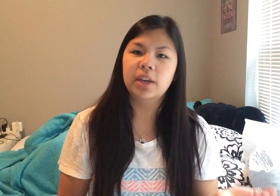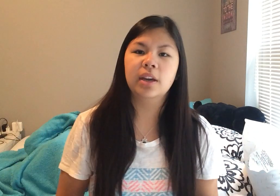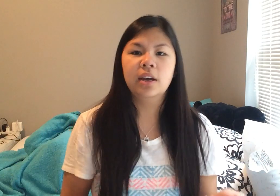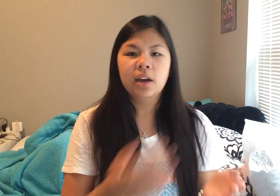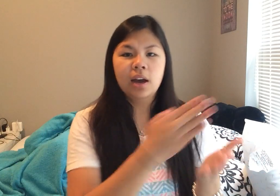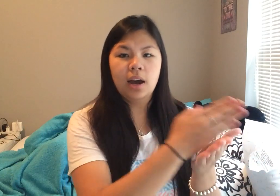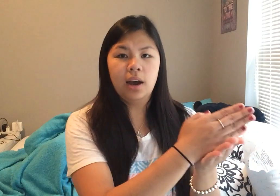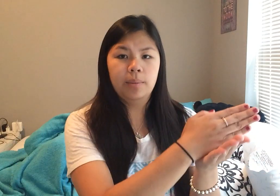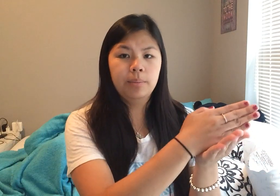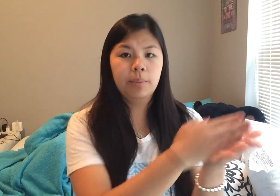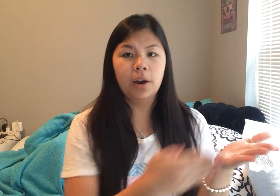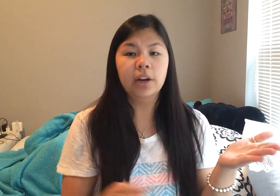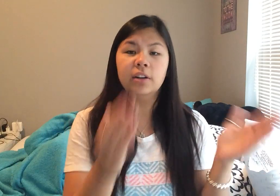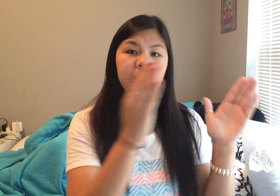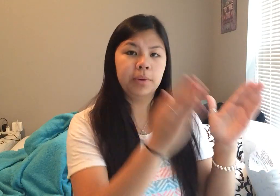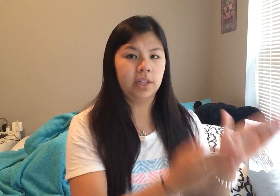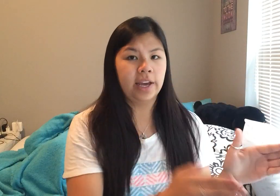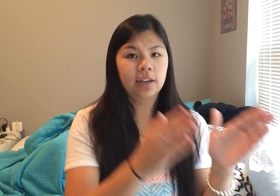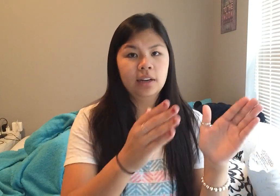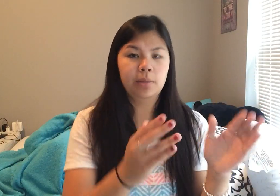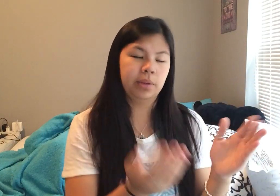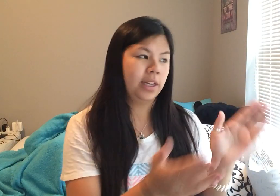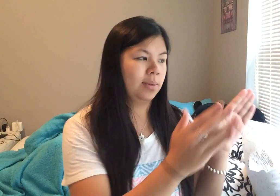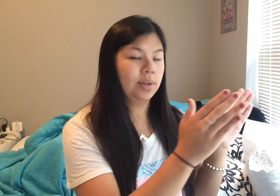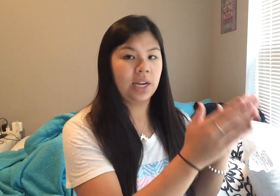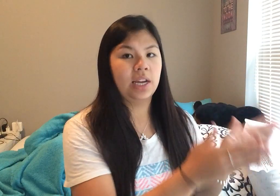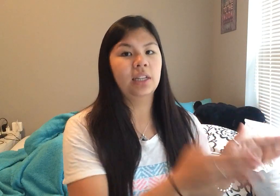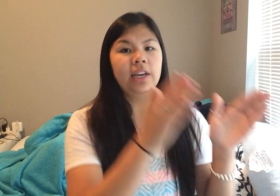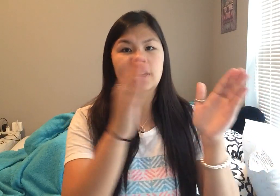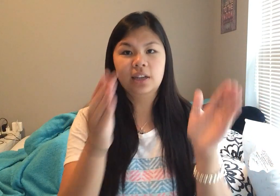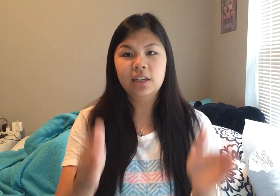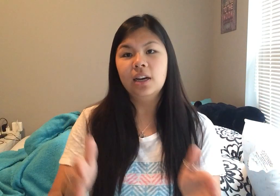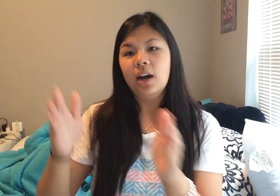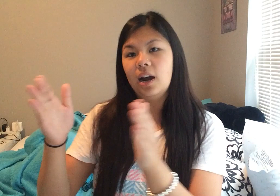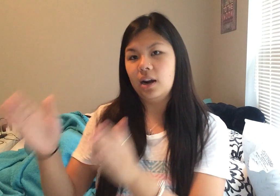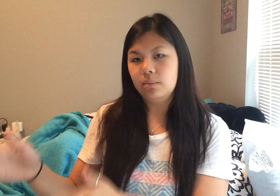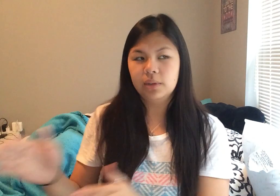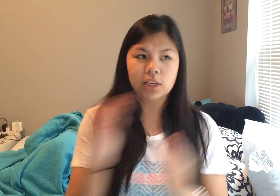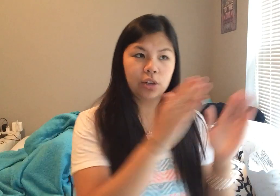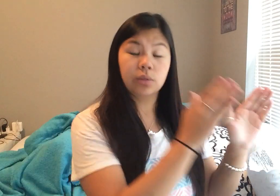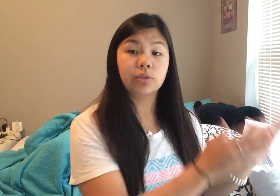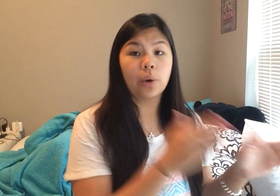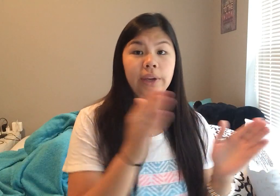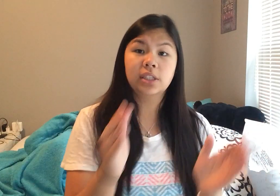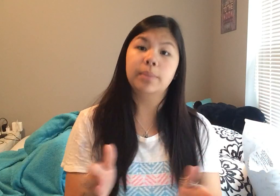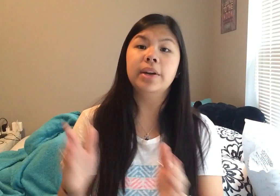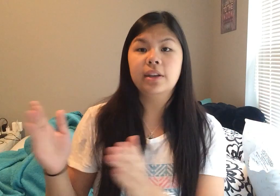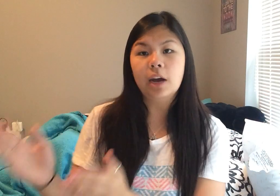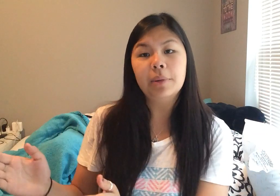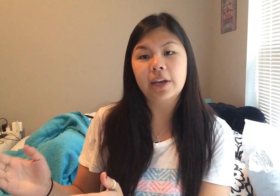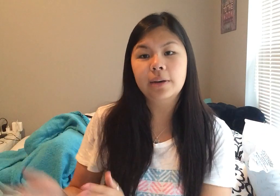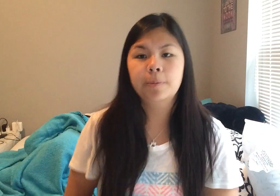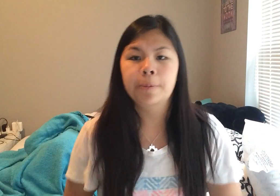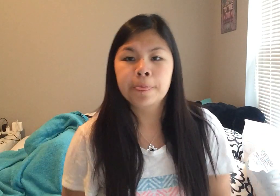something. Part of a plan, and plans where you take like, it's like you're showing somebody a plan.